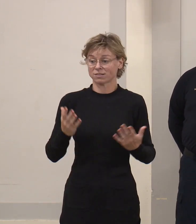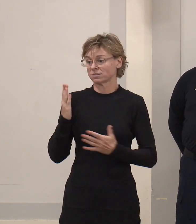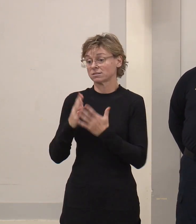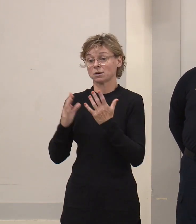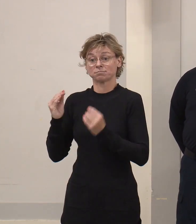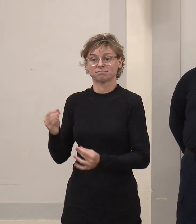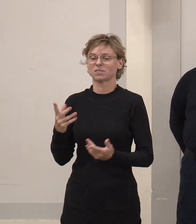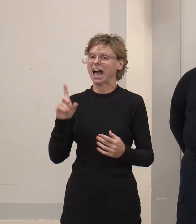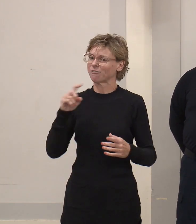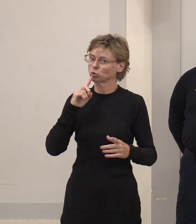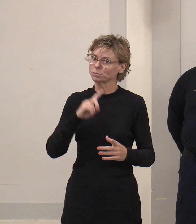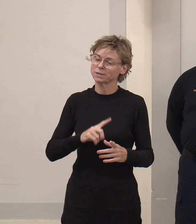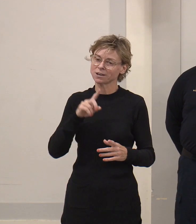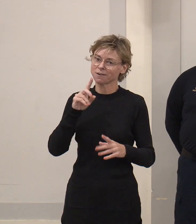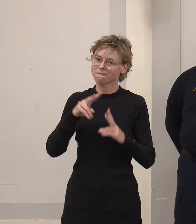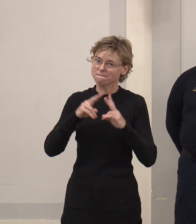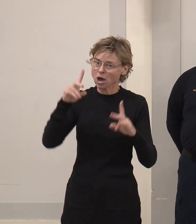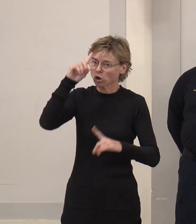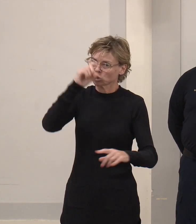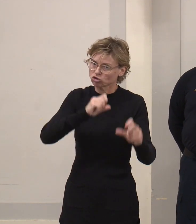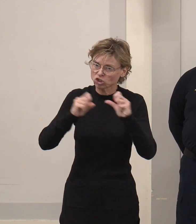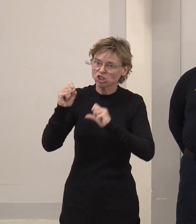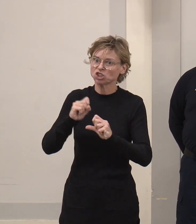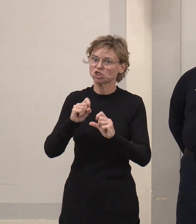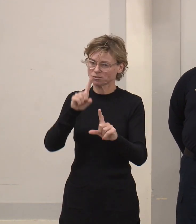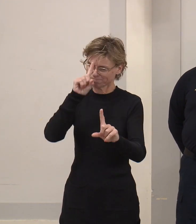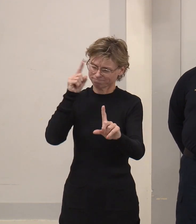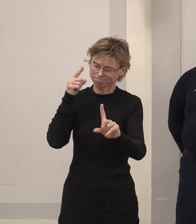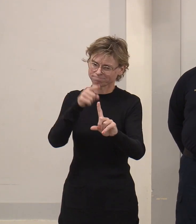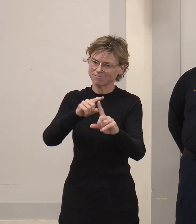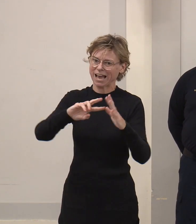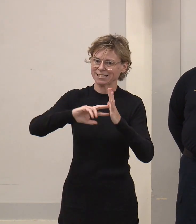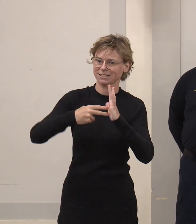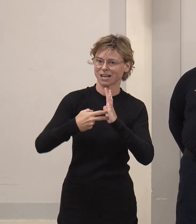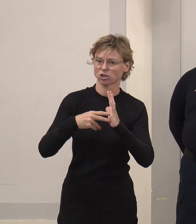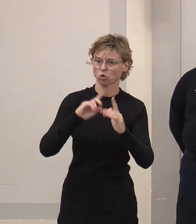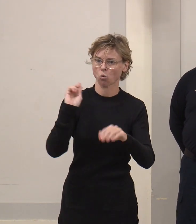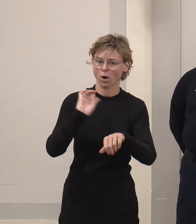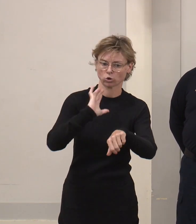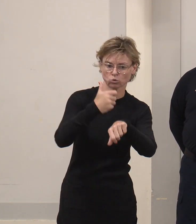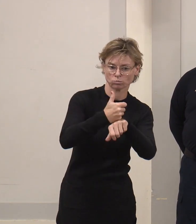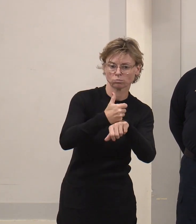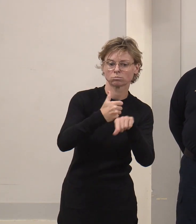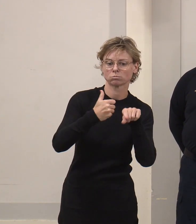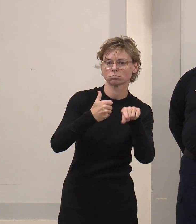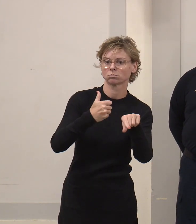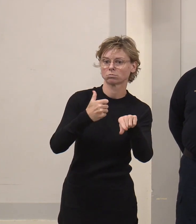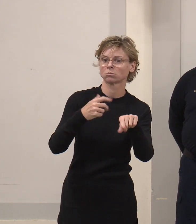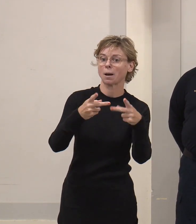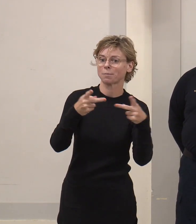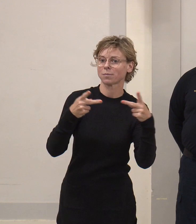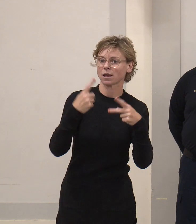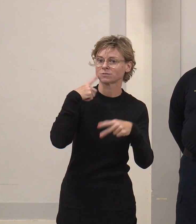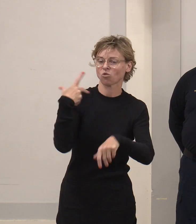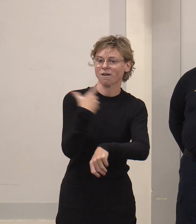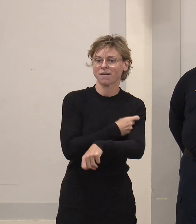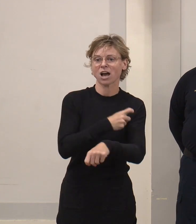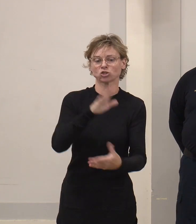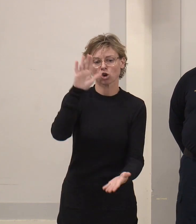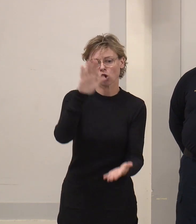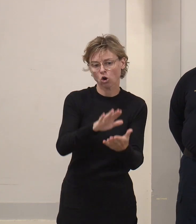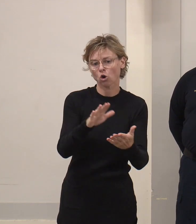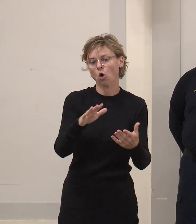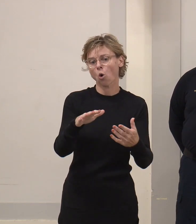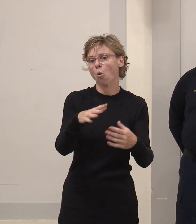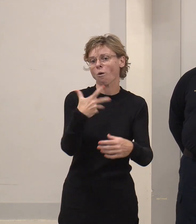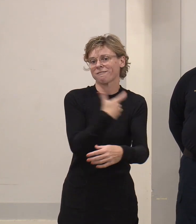and intentional in placing our vaccination sites in areas with low vaccination coverage. As a part of that, we canvass ahead of time. And so we work